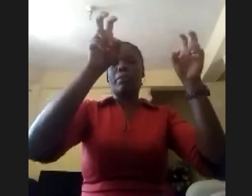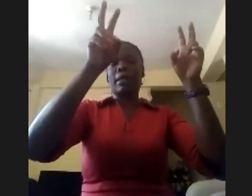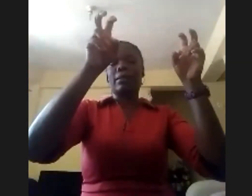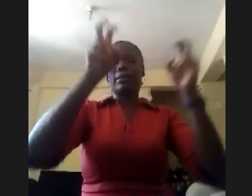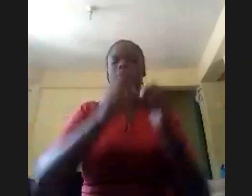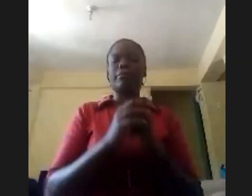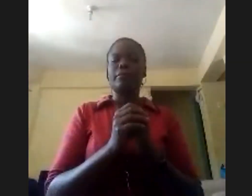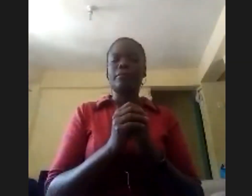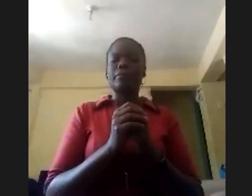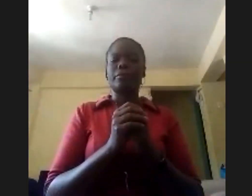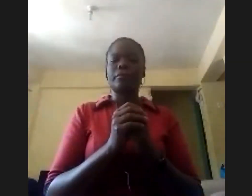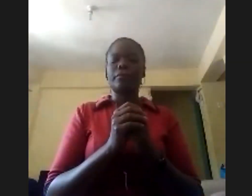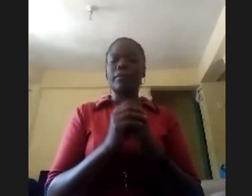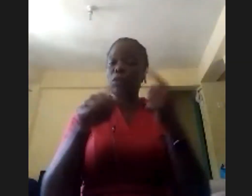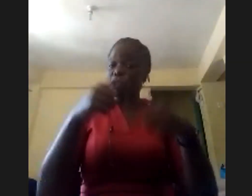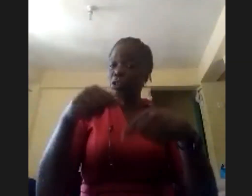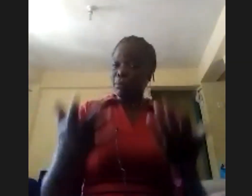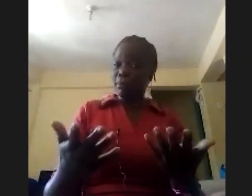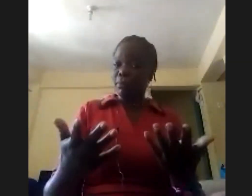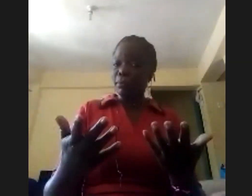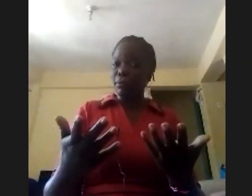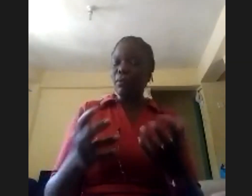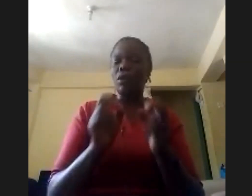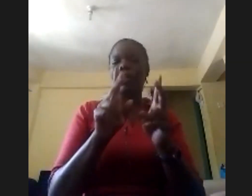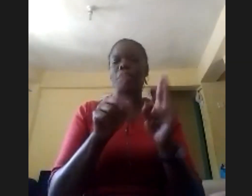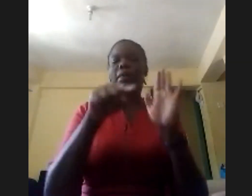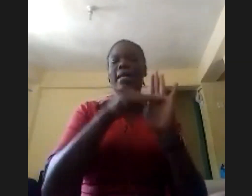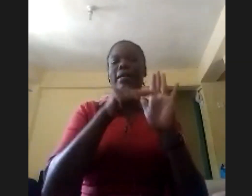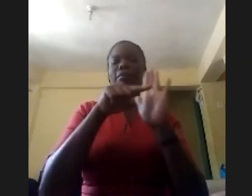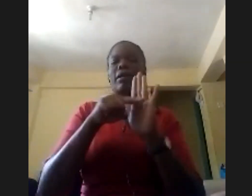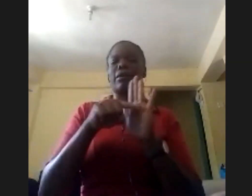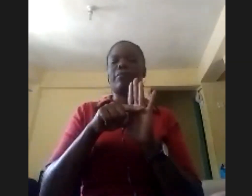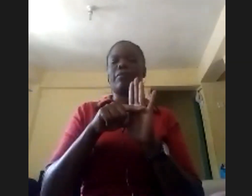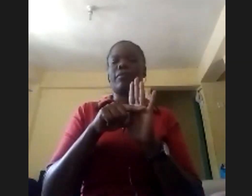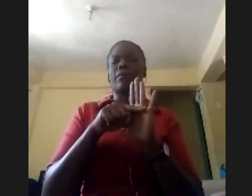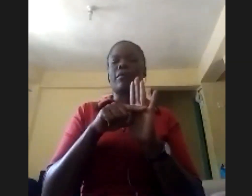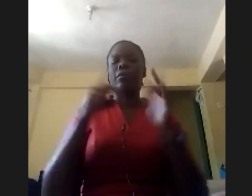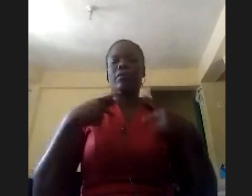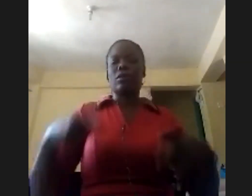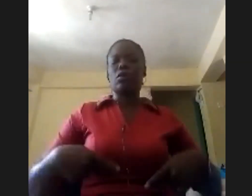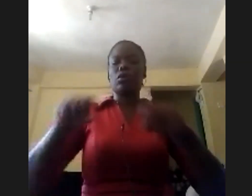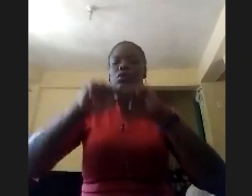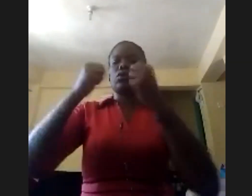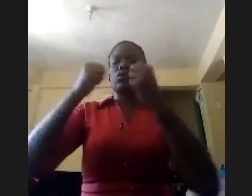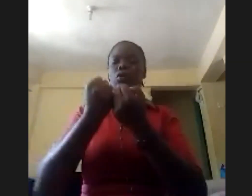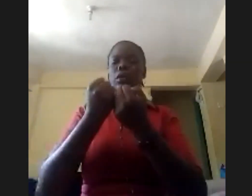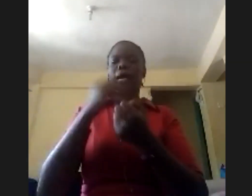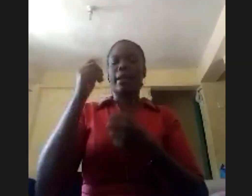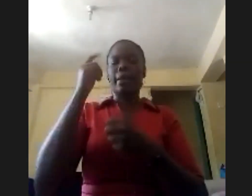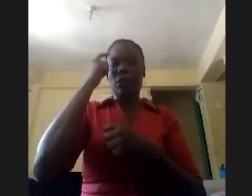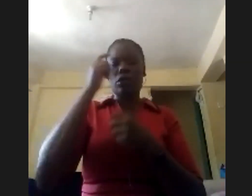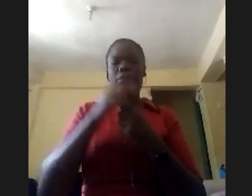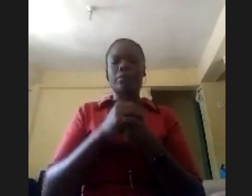I proceed. You continue with the negative effects, Yeah. like the Negative. physical, social, economic, and mental. Okay, sure. Yeah.